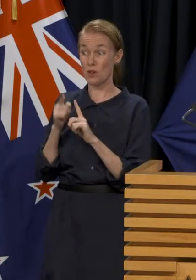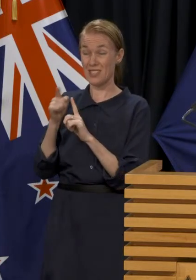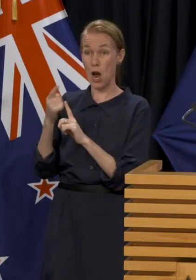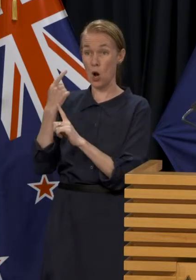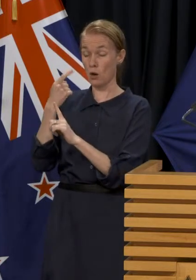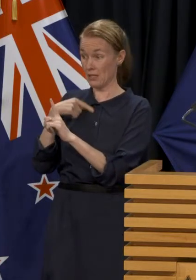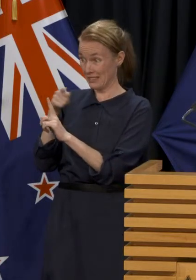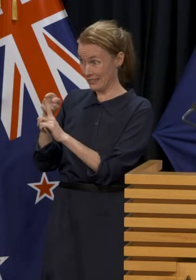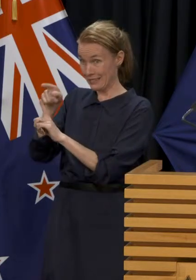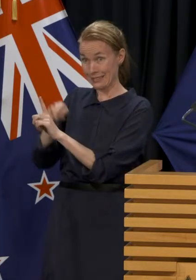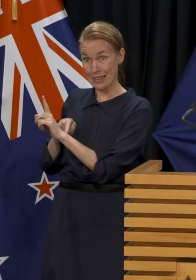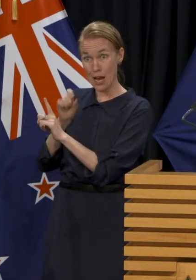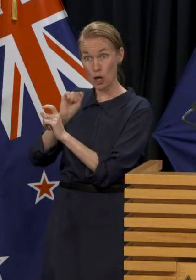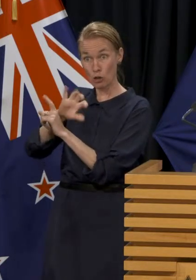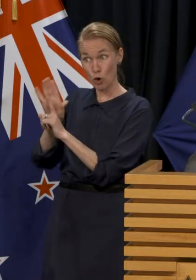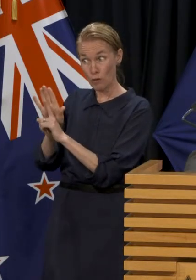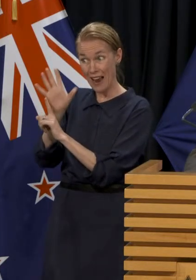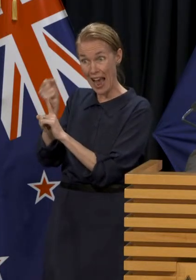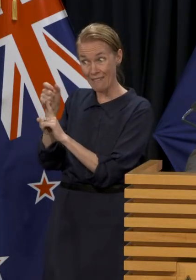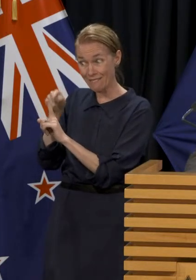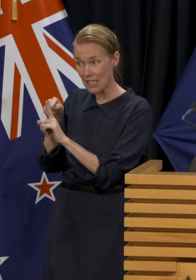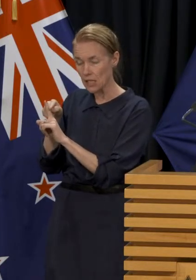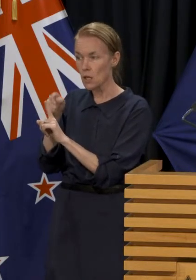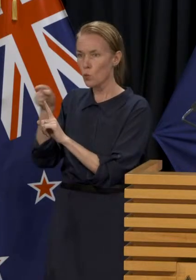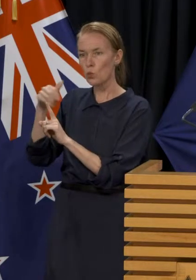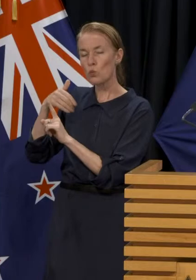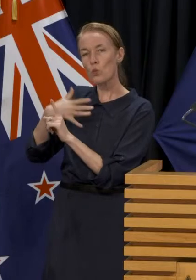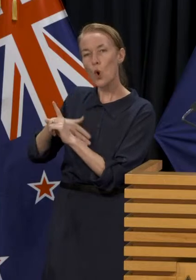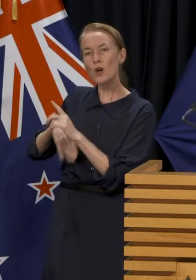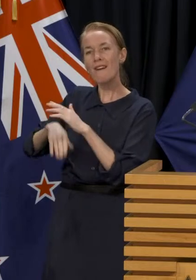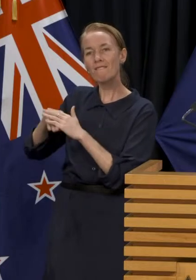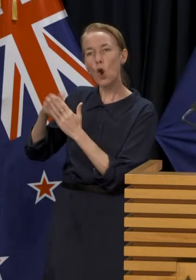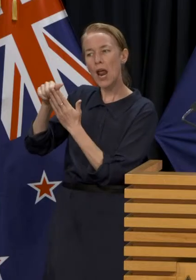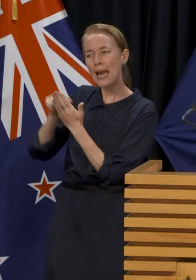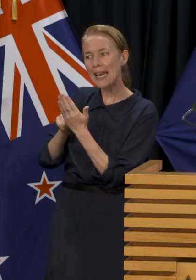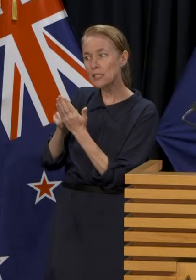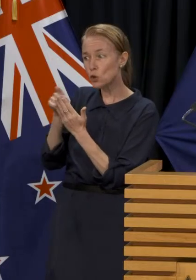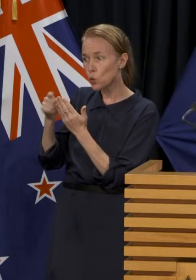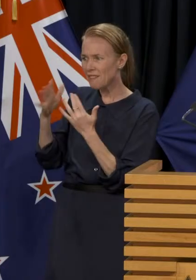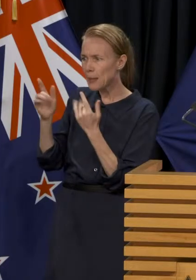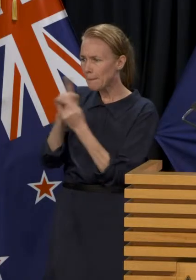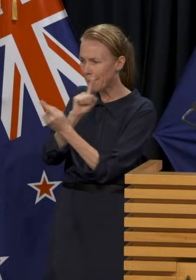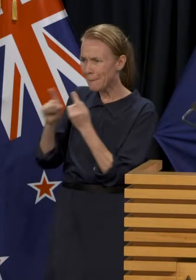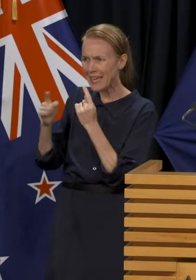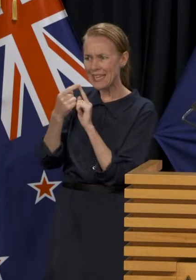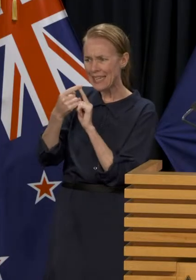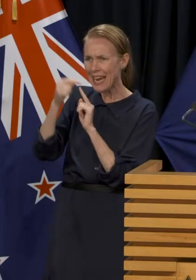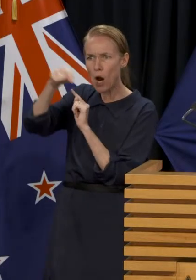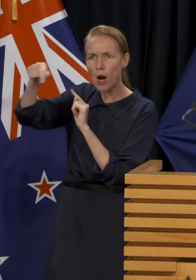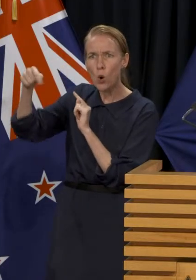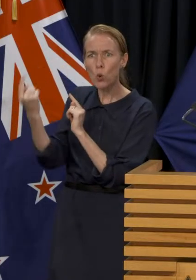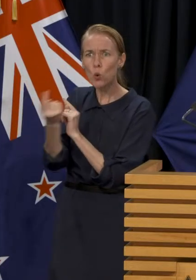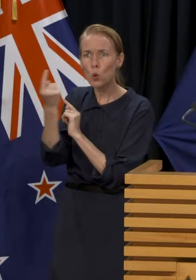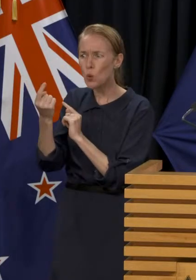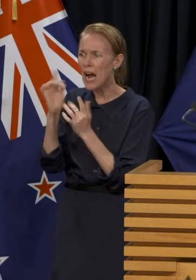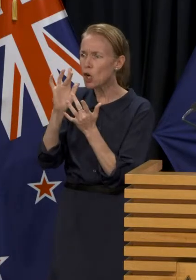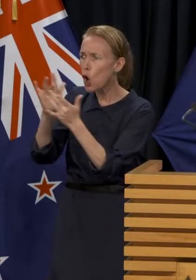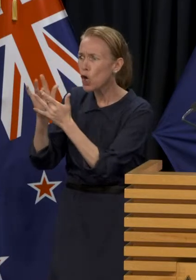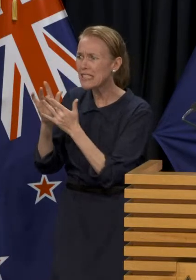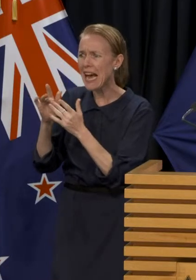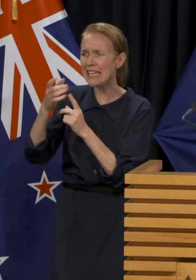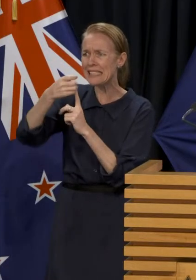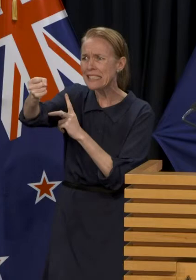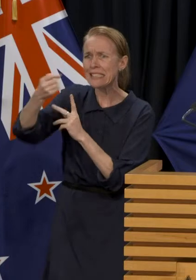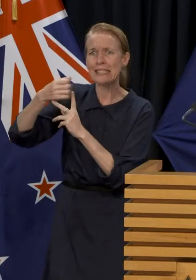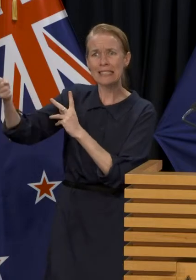person, identify all the people they've been into contact with and put those people into isolation, whether it's self-isolation or whatever